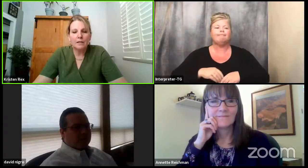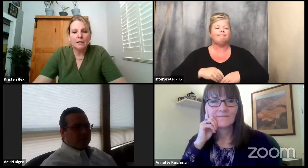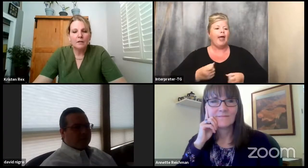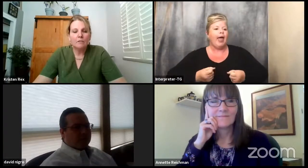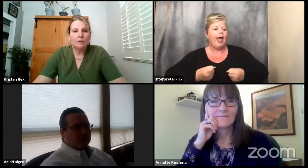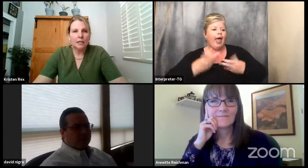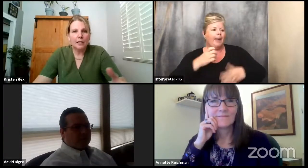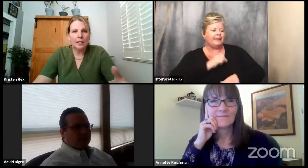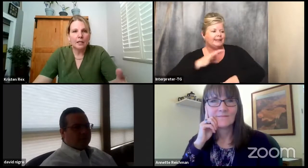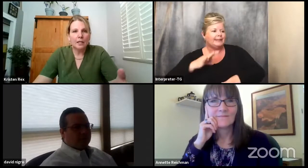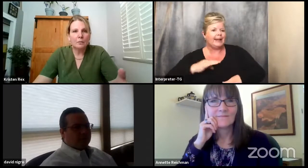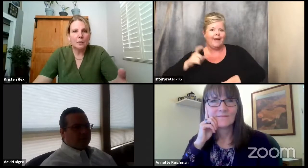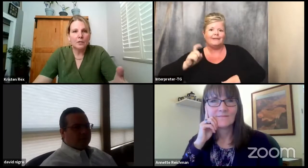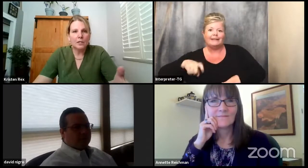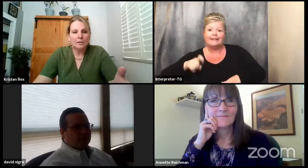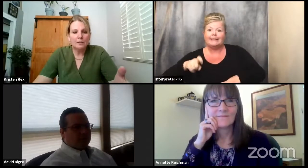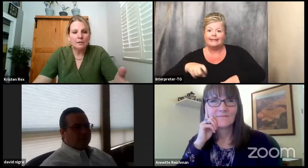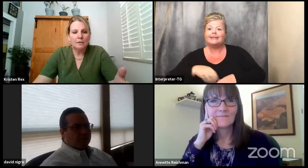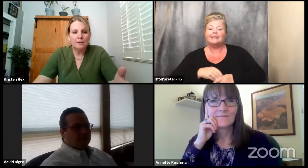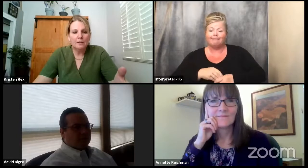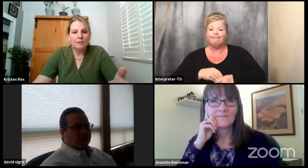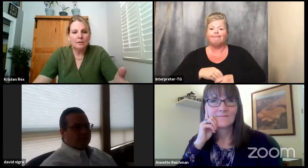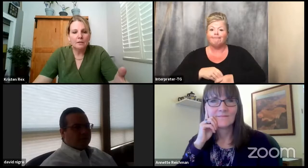provide in person